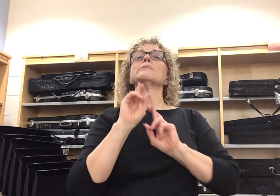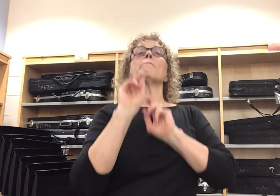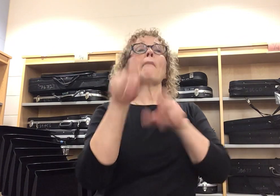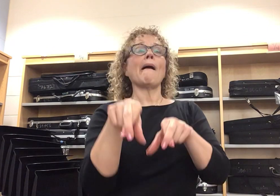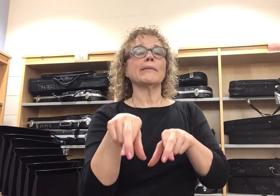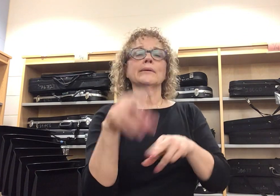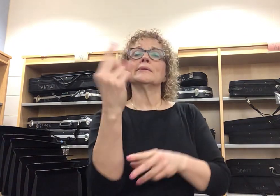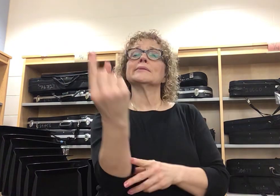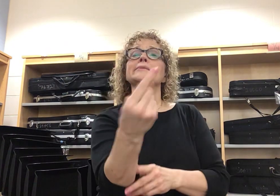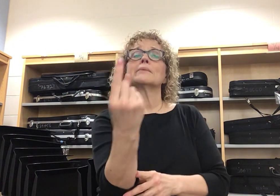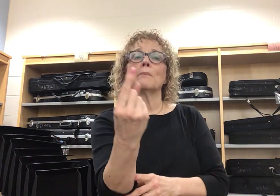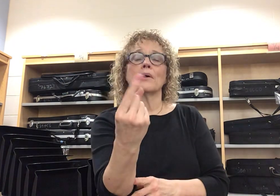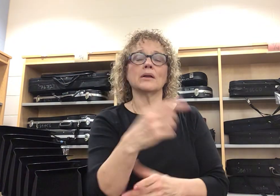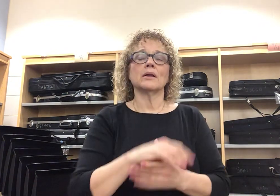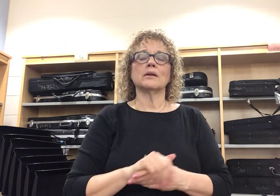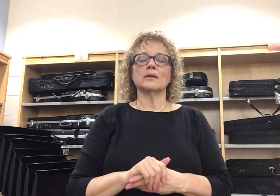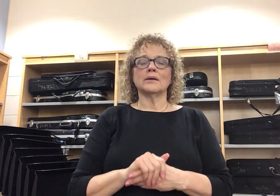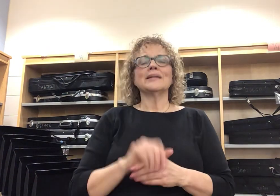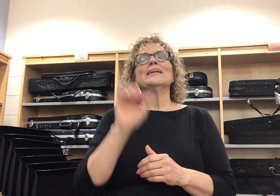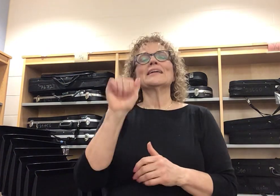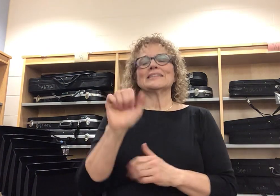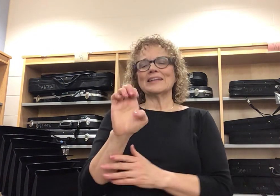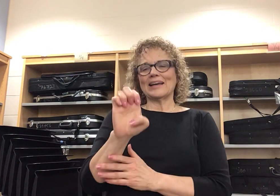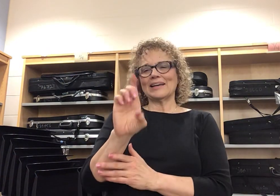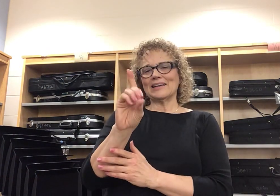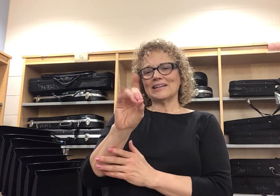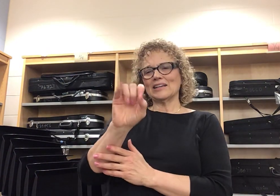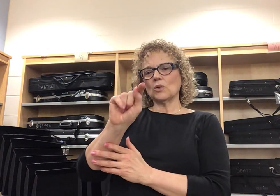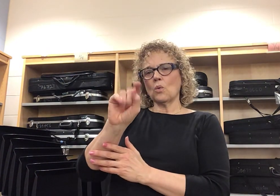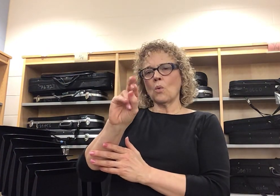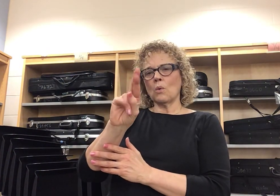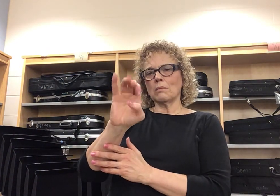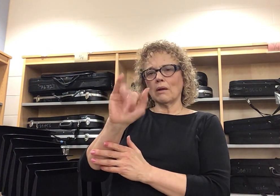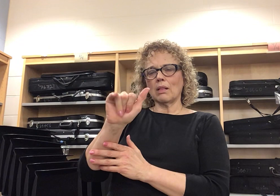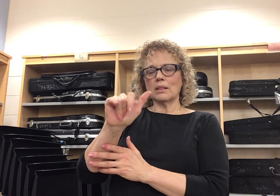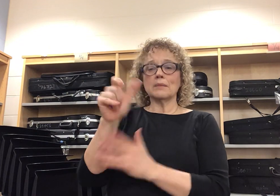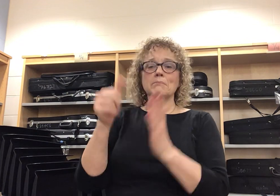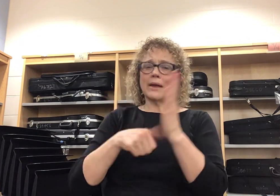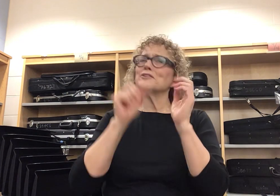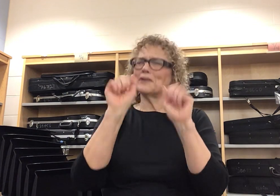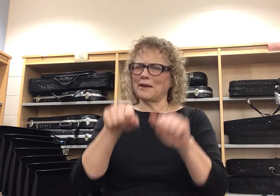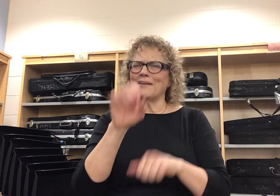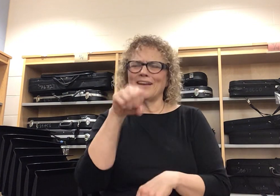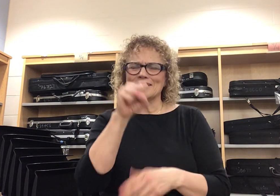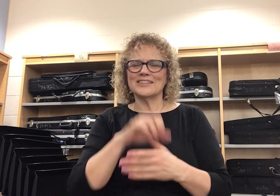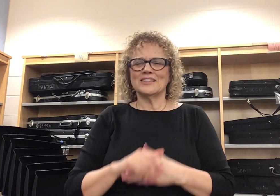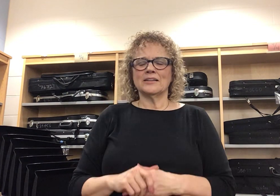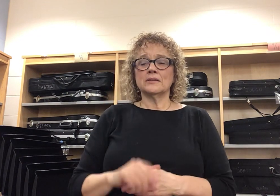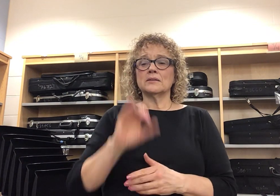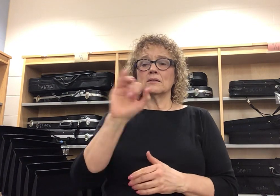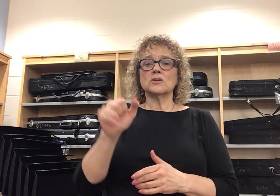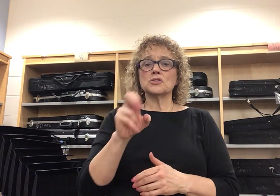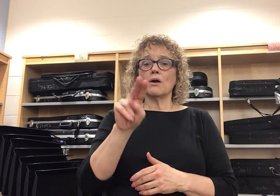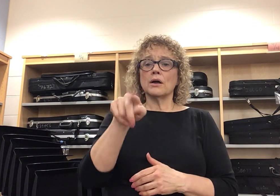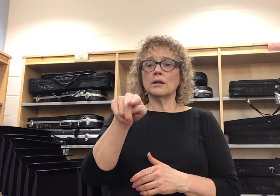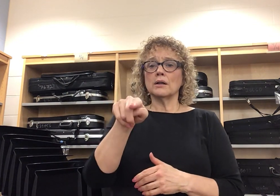page. Good question. Yes, you can do editorials, and we're going to do that in just a second. Jonathan? Are we going to be able to, once we're done